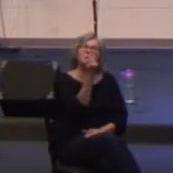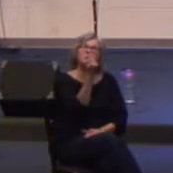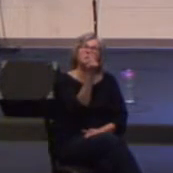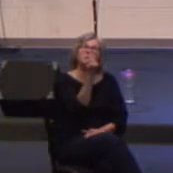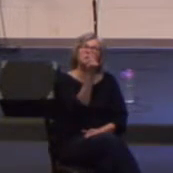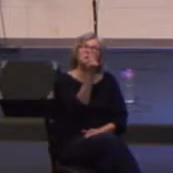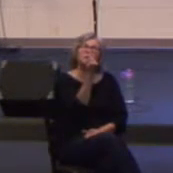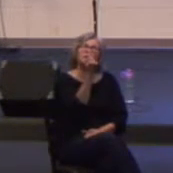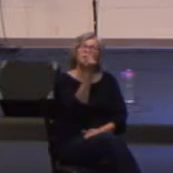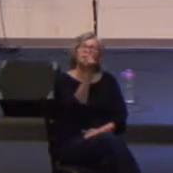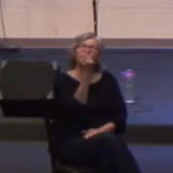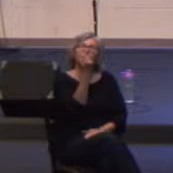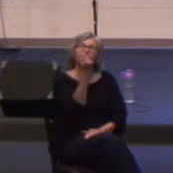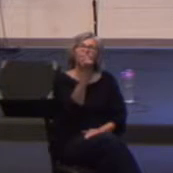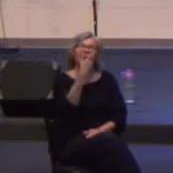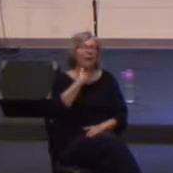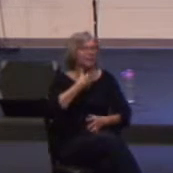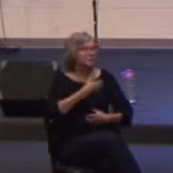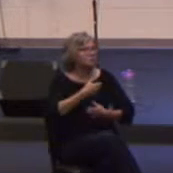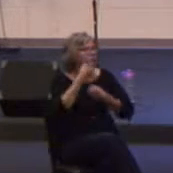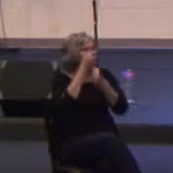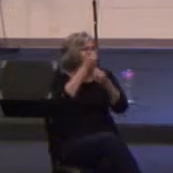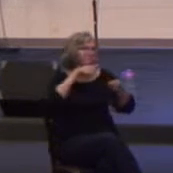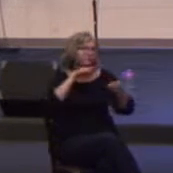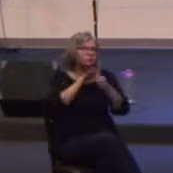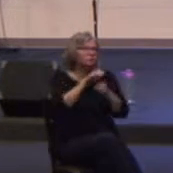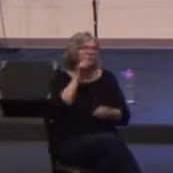For that person who has put our trust fully in God,